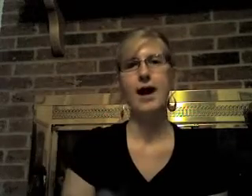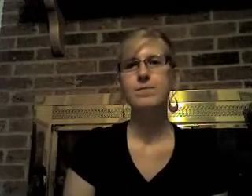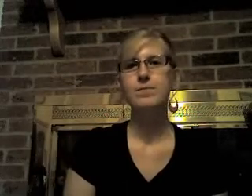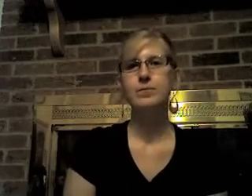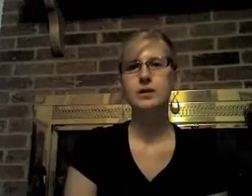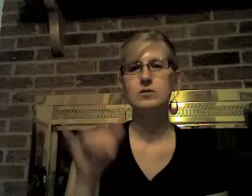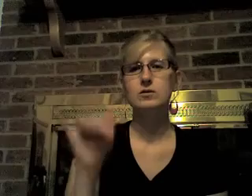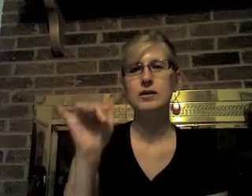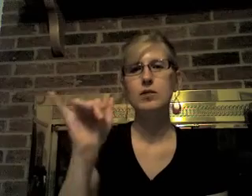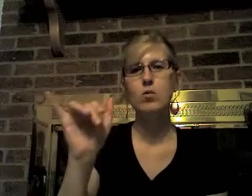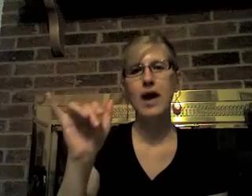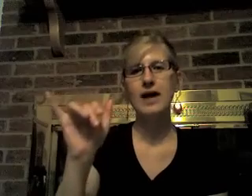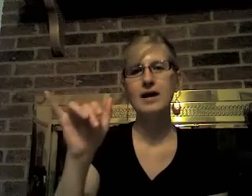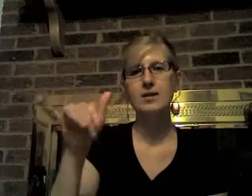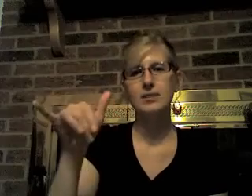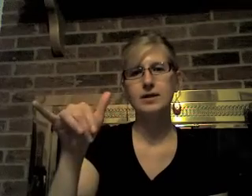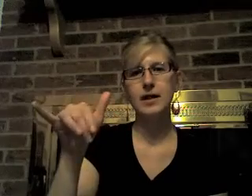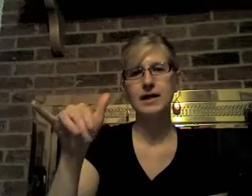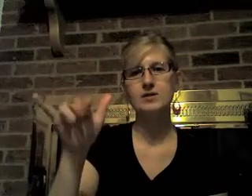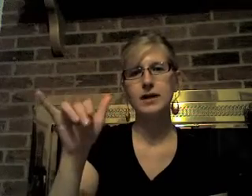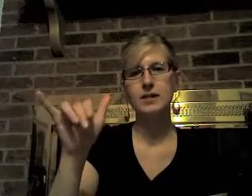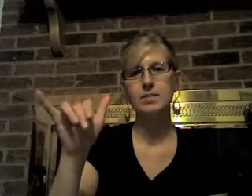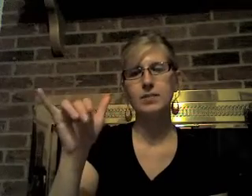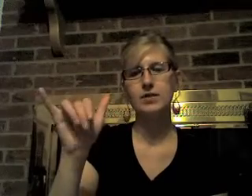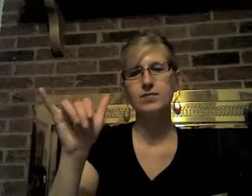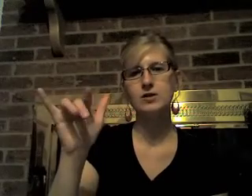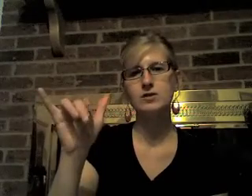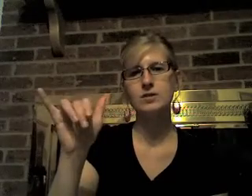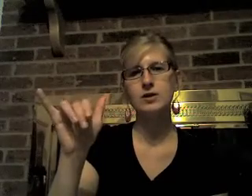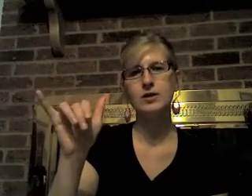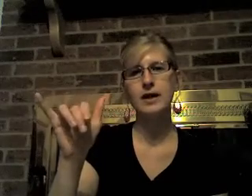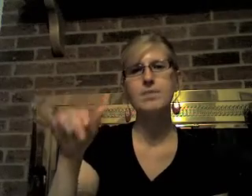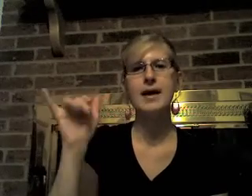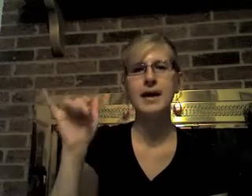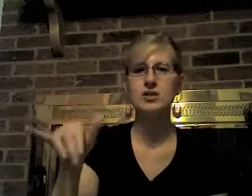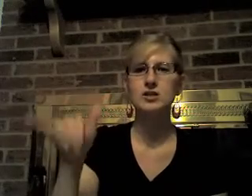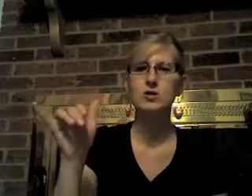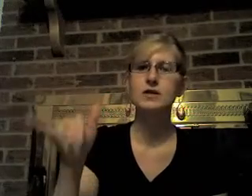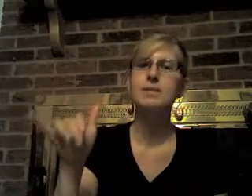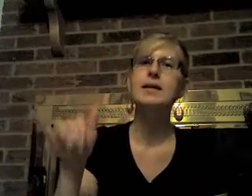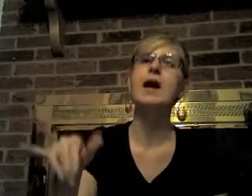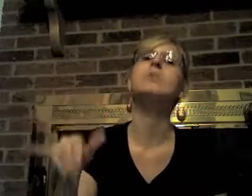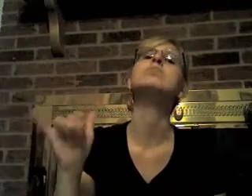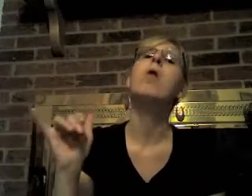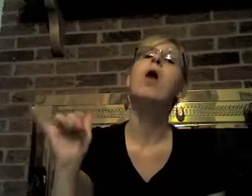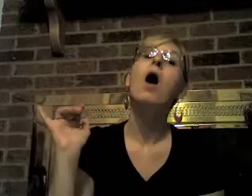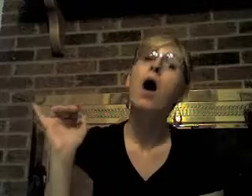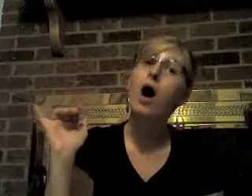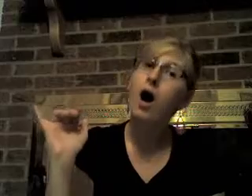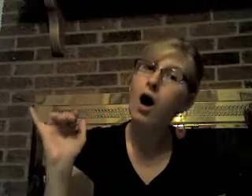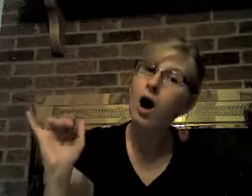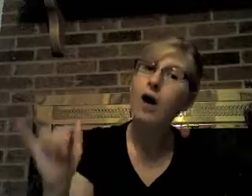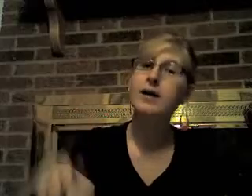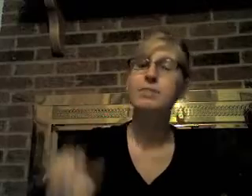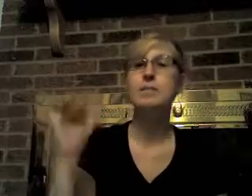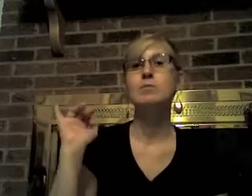Okay? So it's like a Y, but the hands are kind of, the fingers in the middle are kind of bent, and it just goes up and down. And it might be more